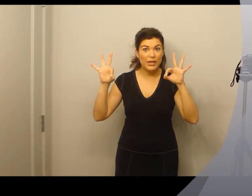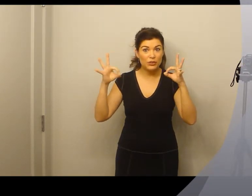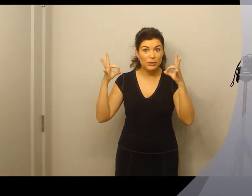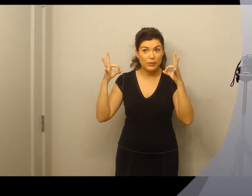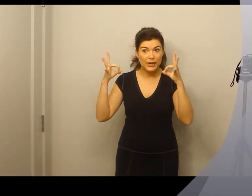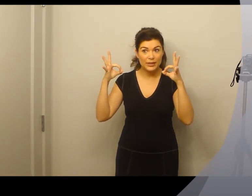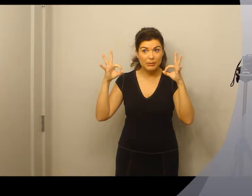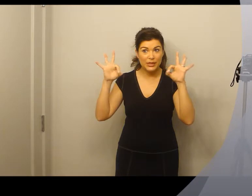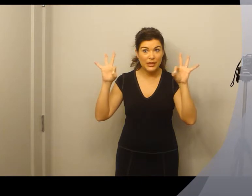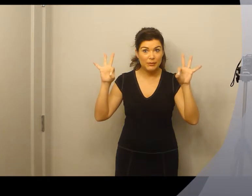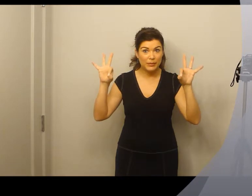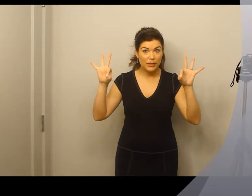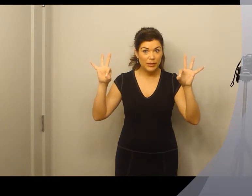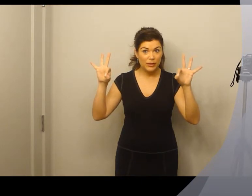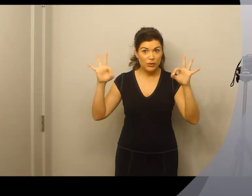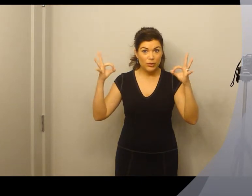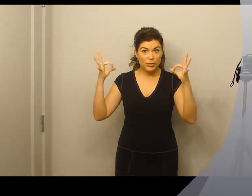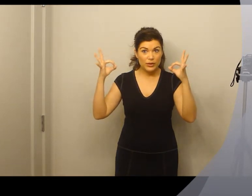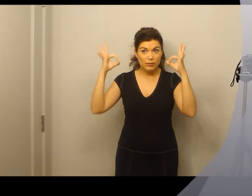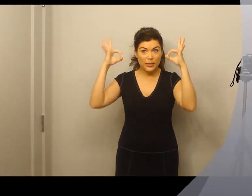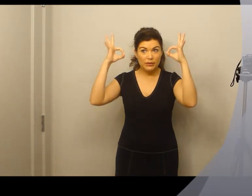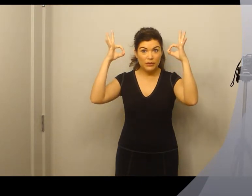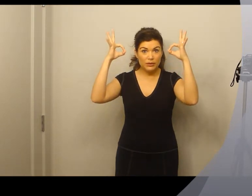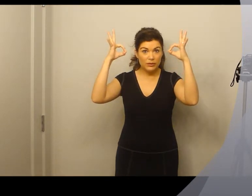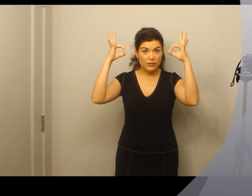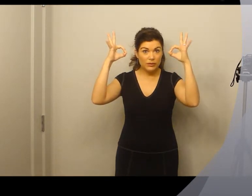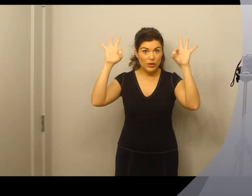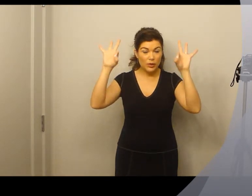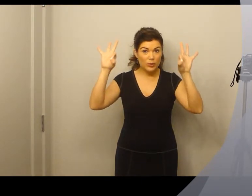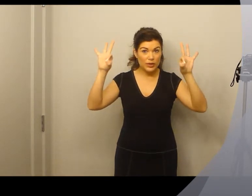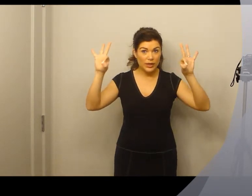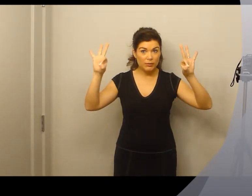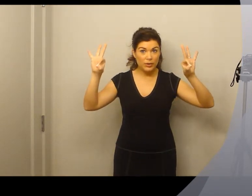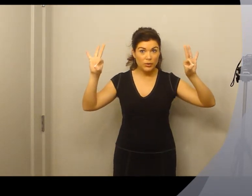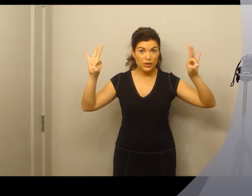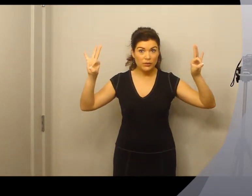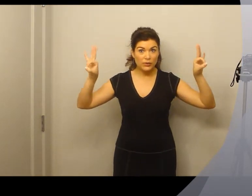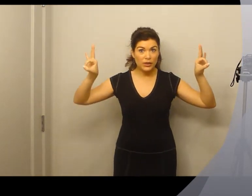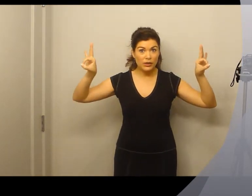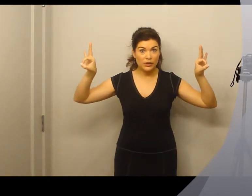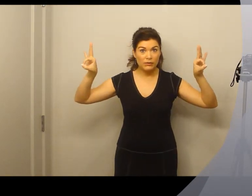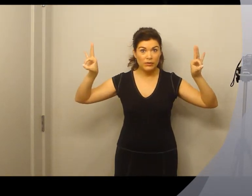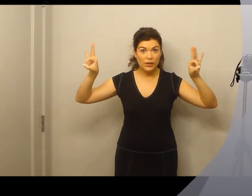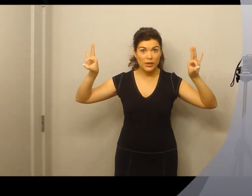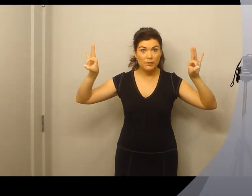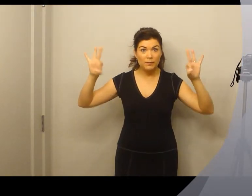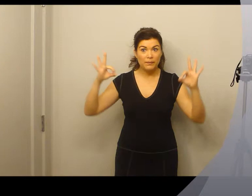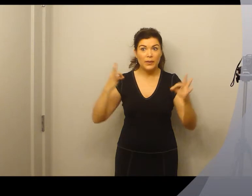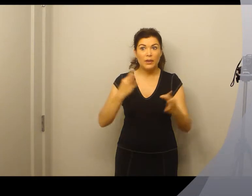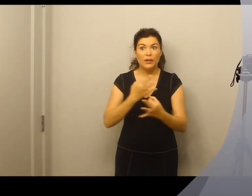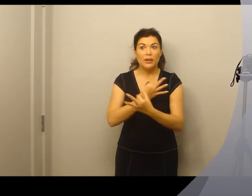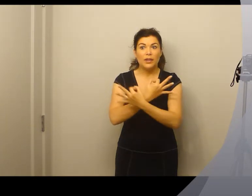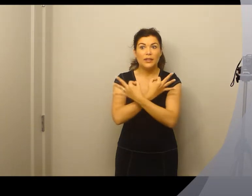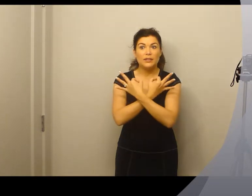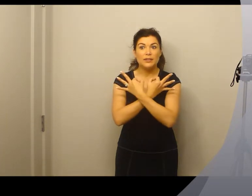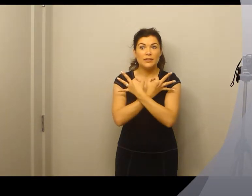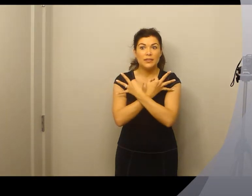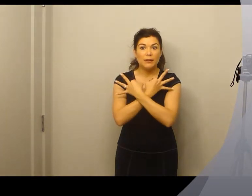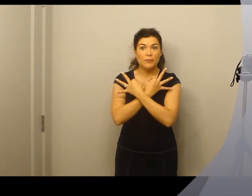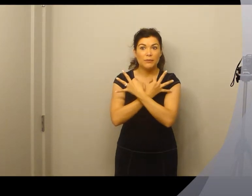as you can possibly get them, with just the big O sign between your finger and thumb. And this is the sign for